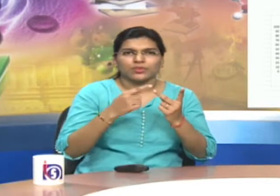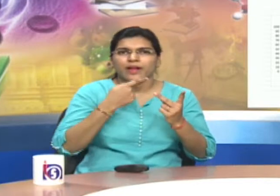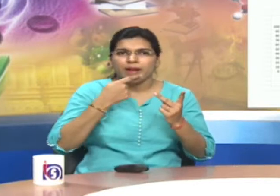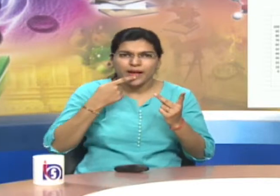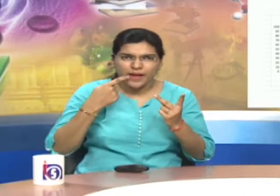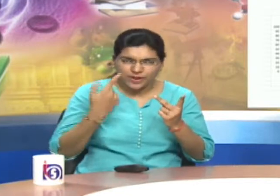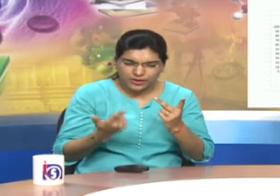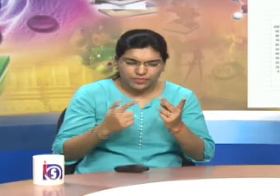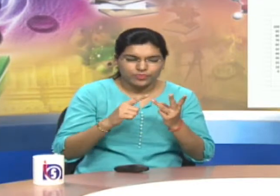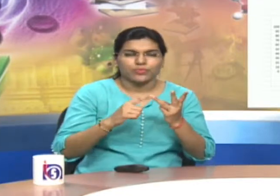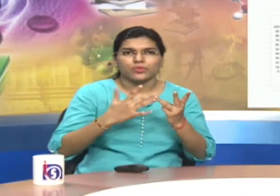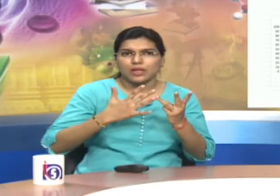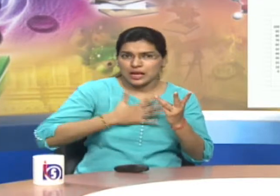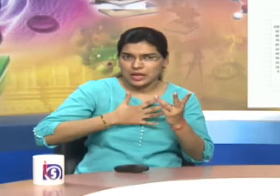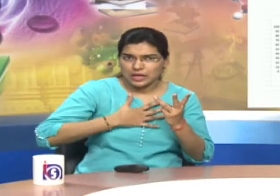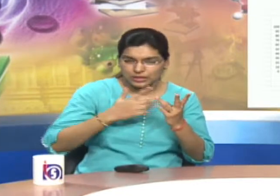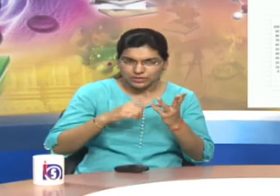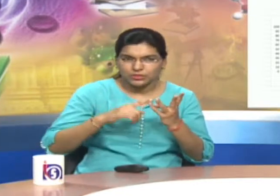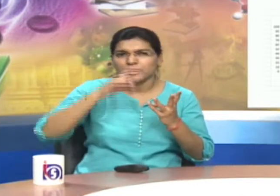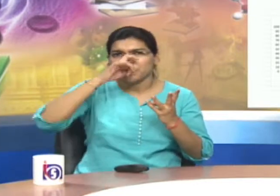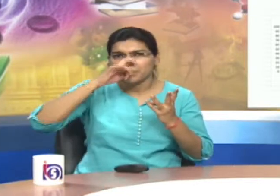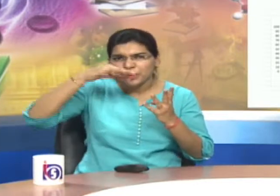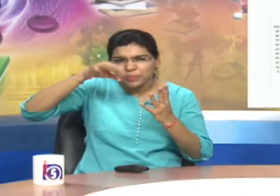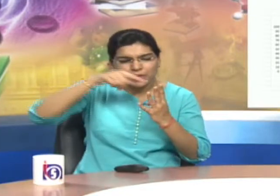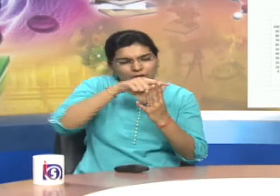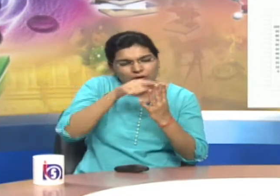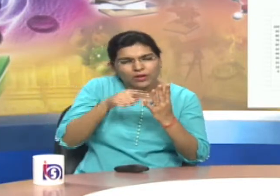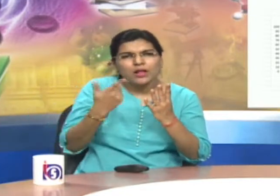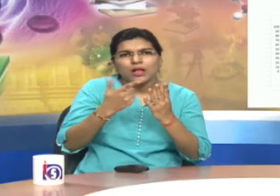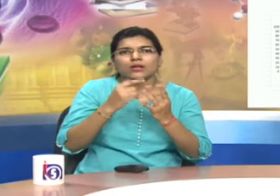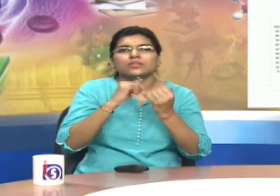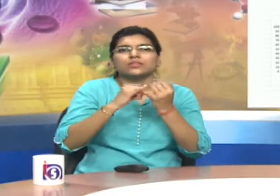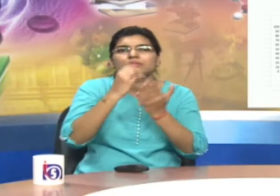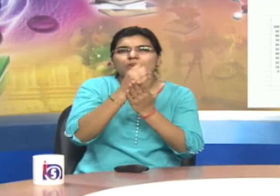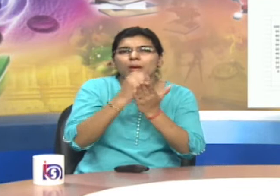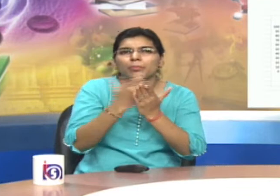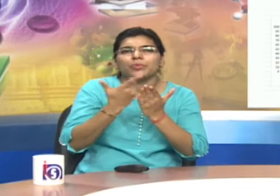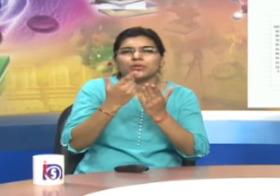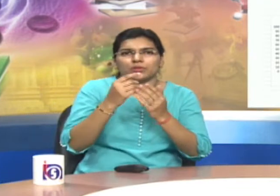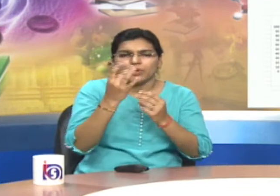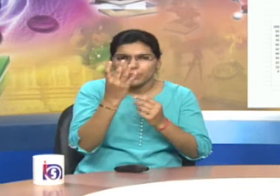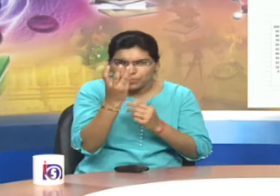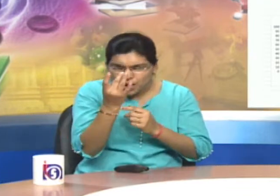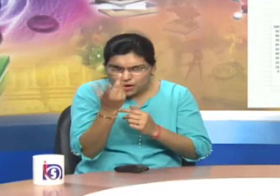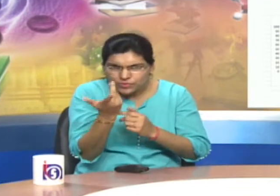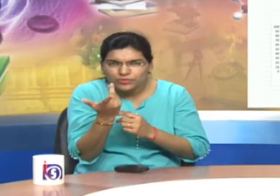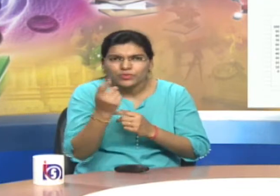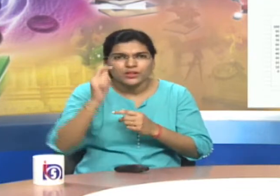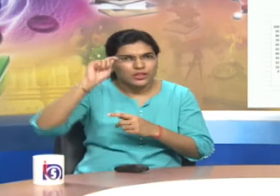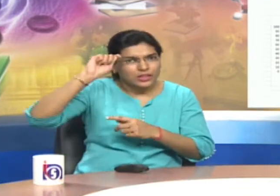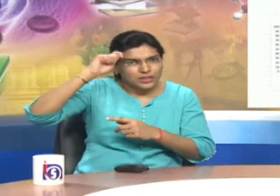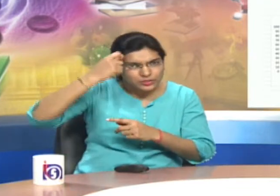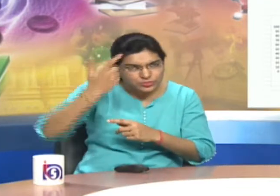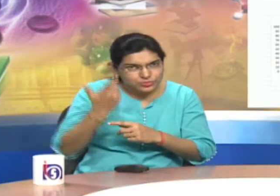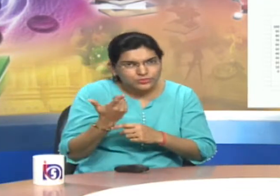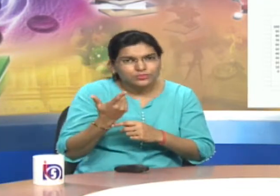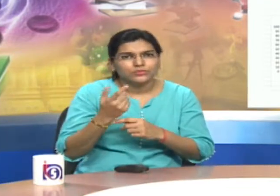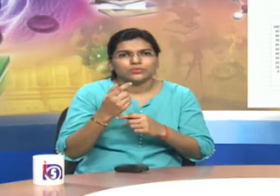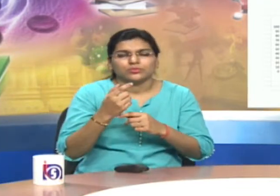Like blue color, red color, green color and purple color for different subjects: mathematics,